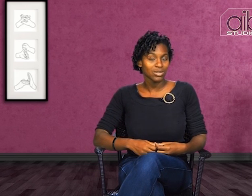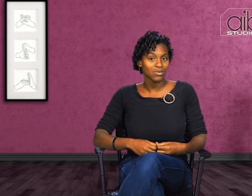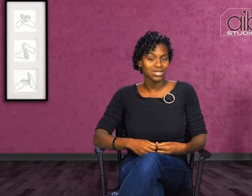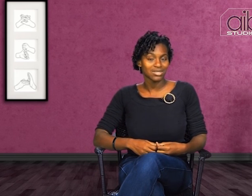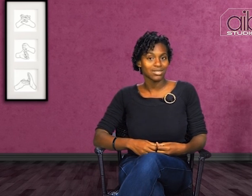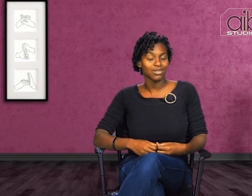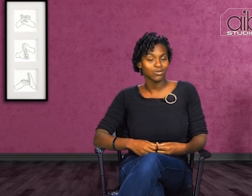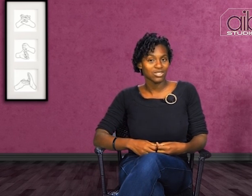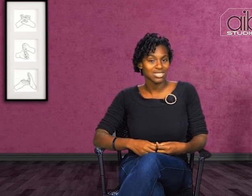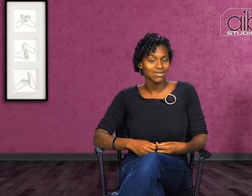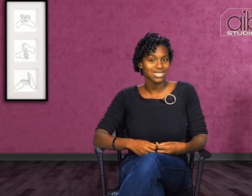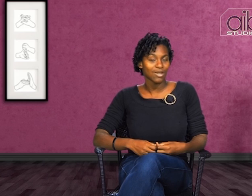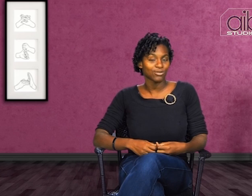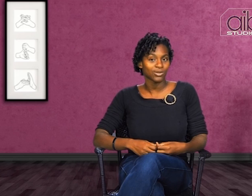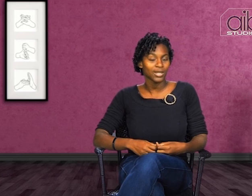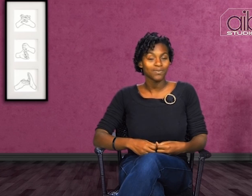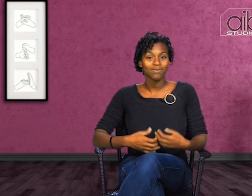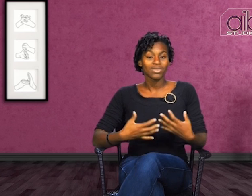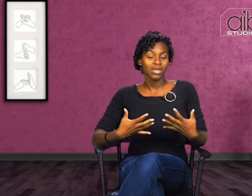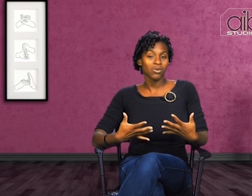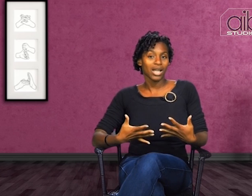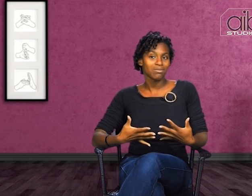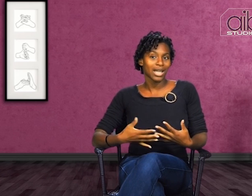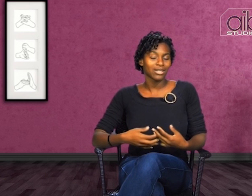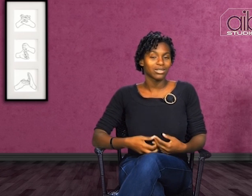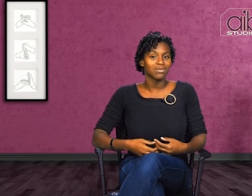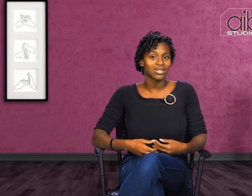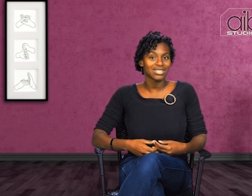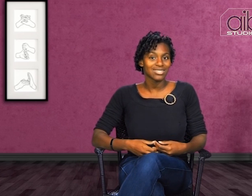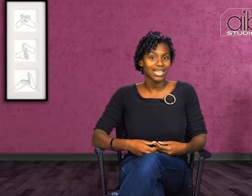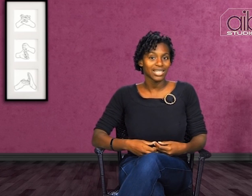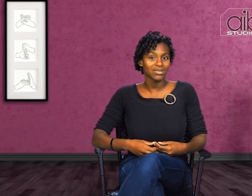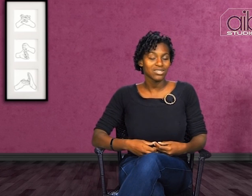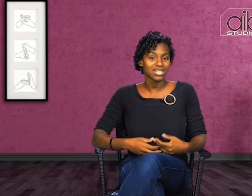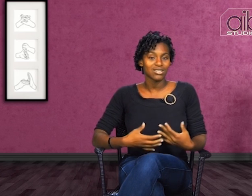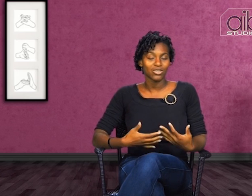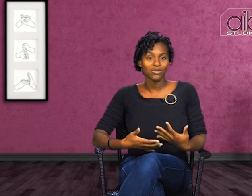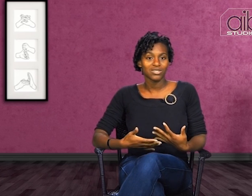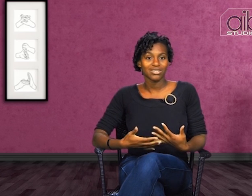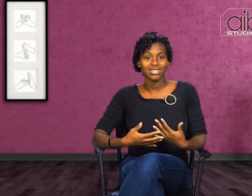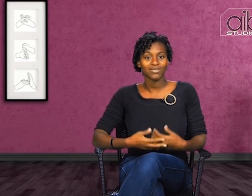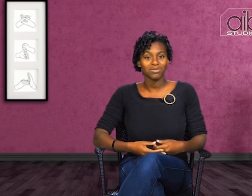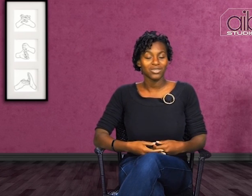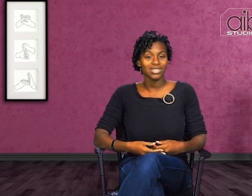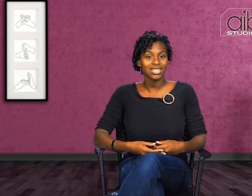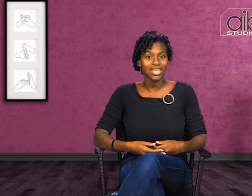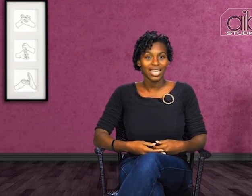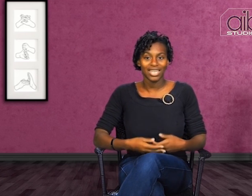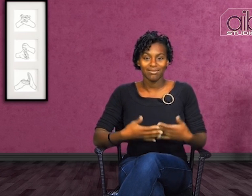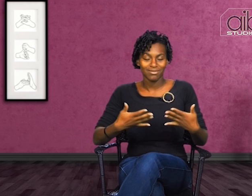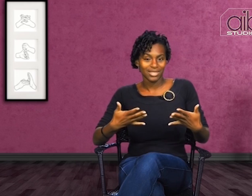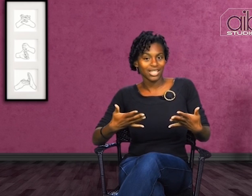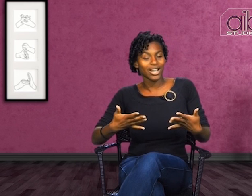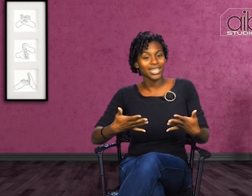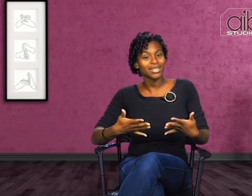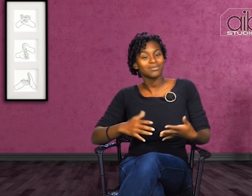I went to the University of South Florida, where I minored in American Sign Language, and I dove into the deaf community, and here I am.